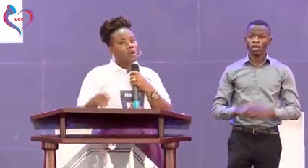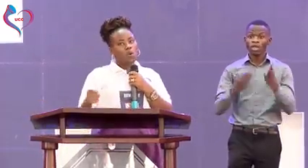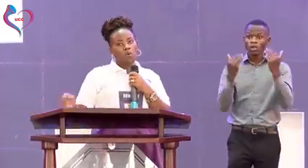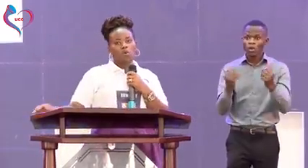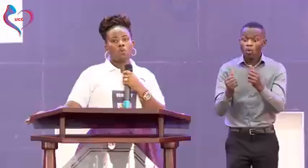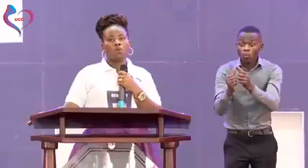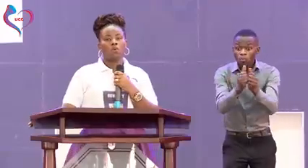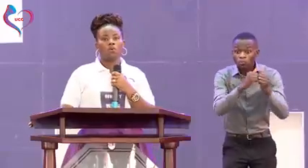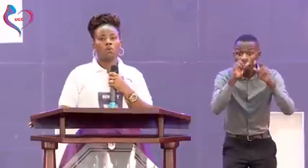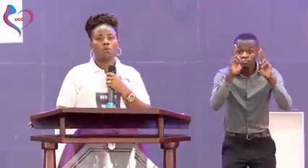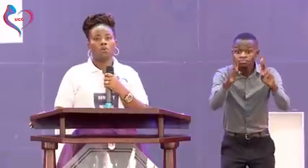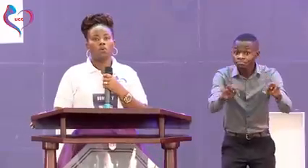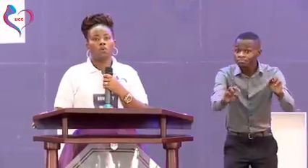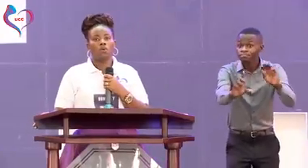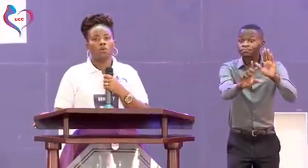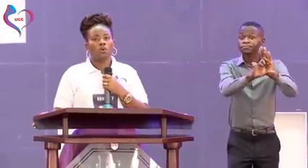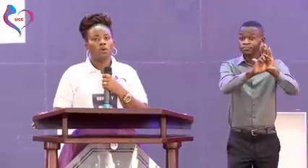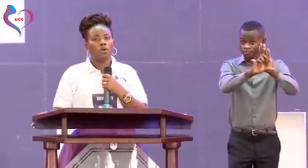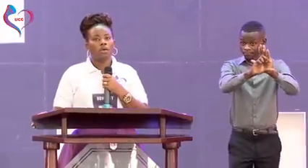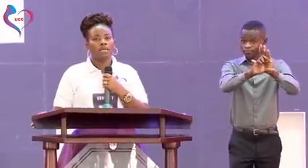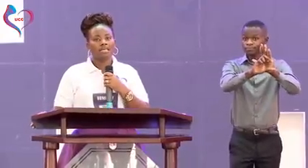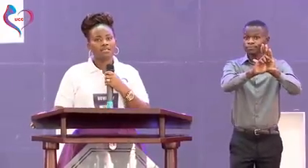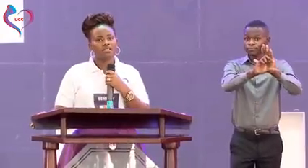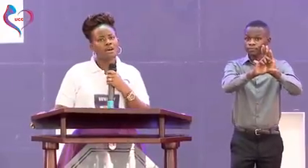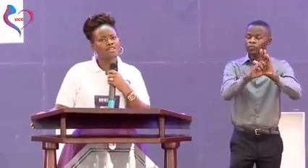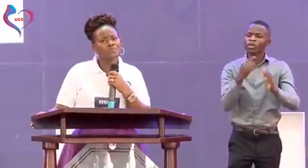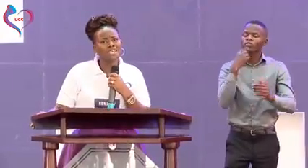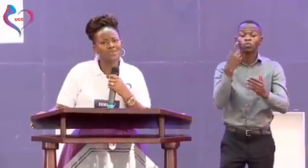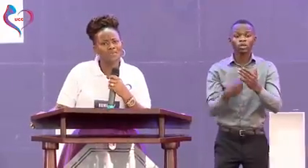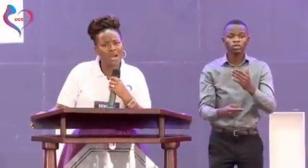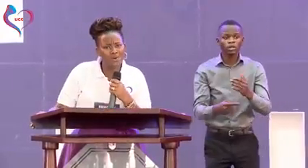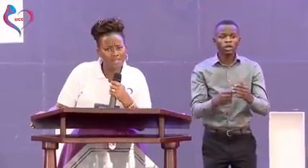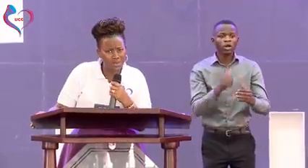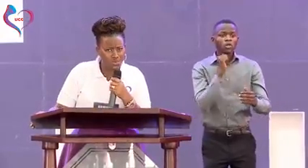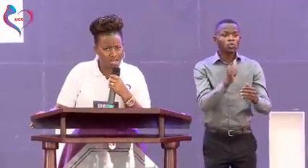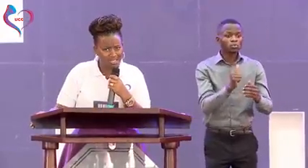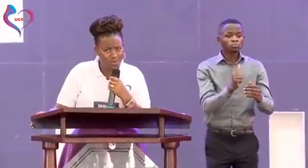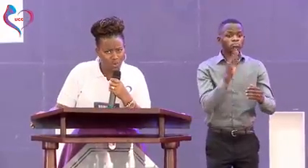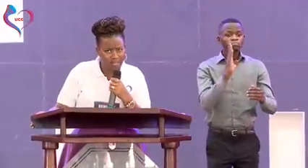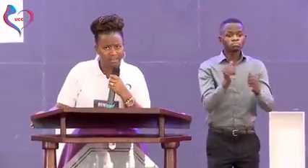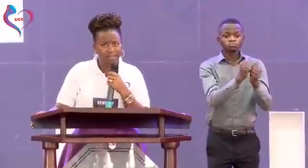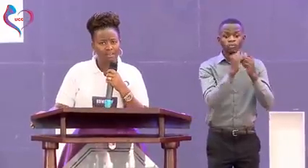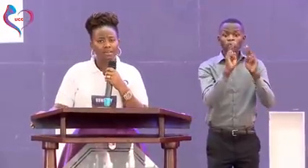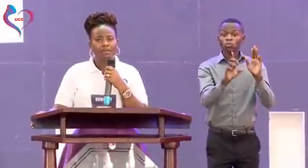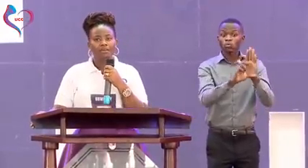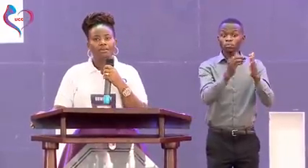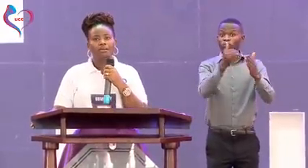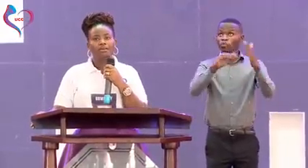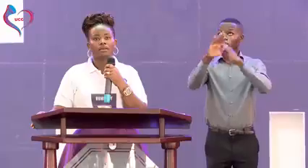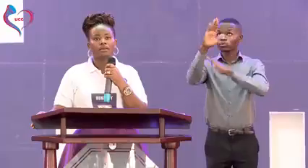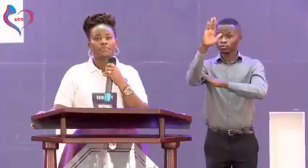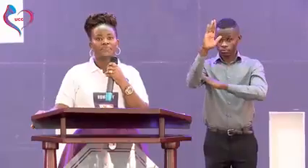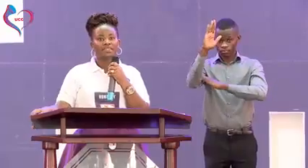Without the law, awatali mateka, he says, not being without the law towards God,